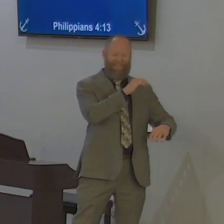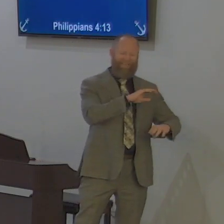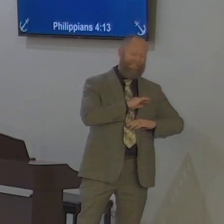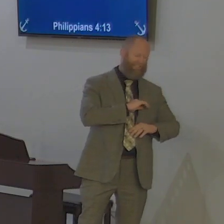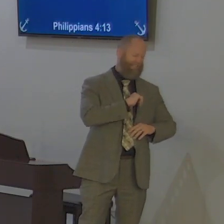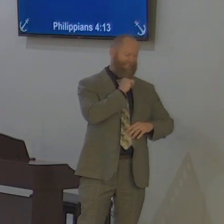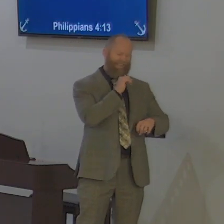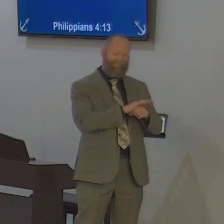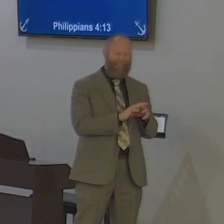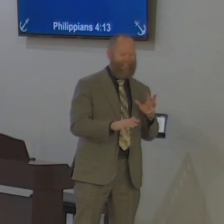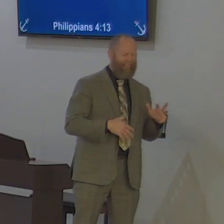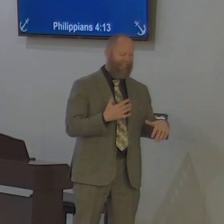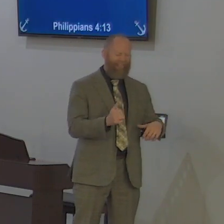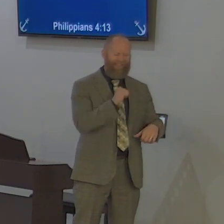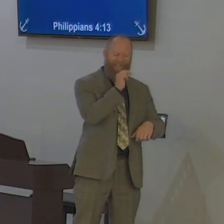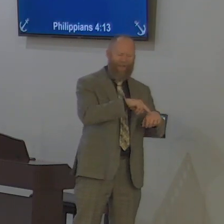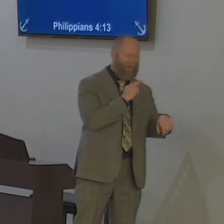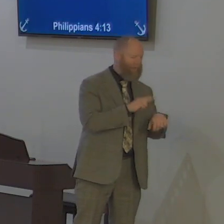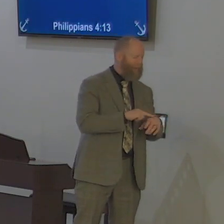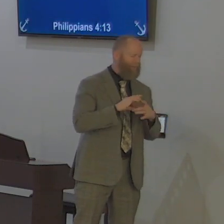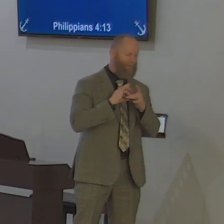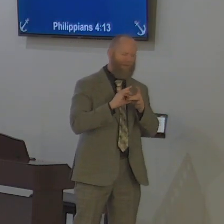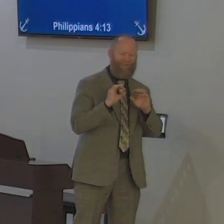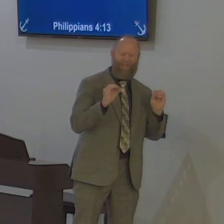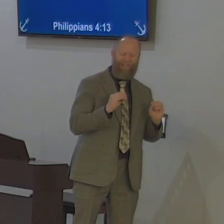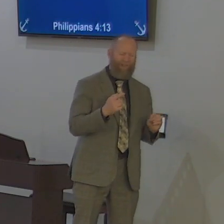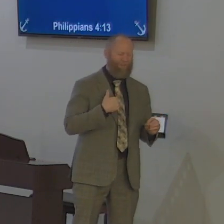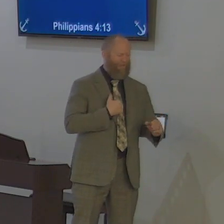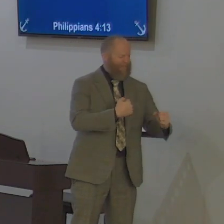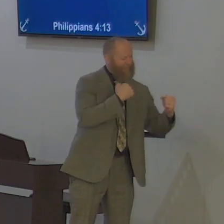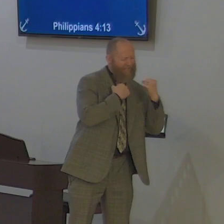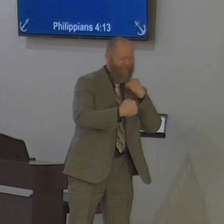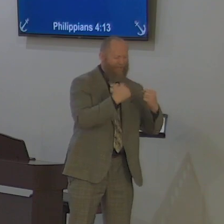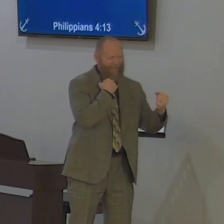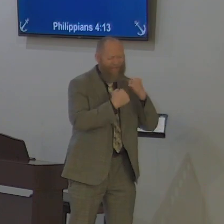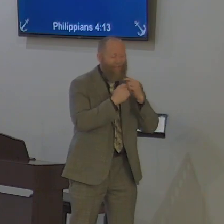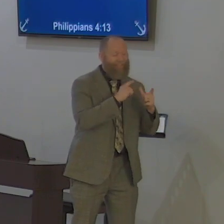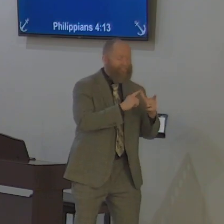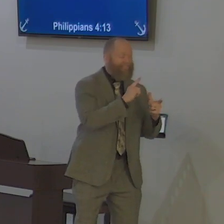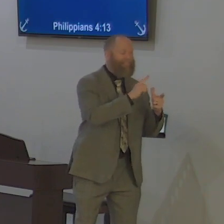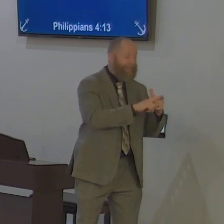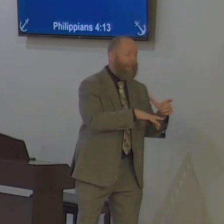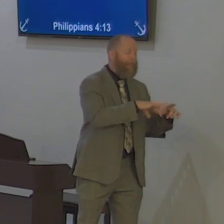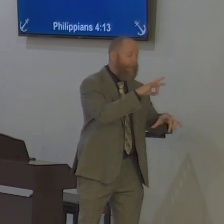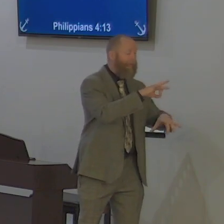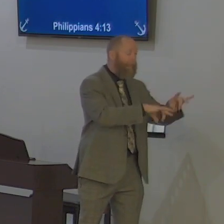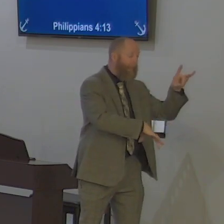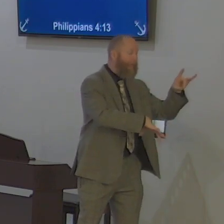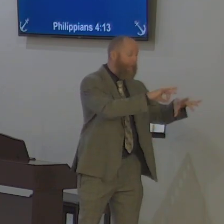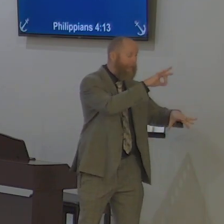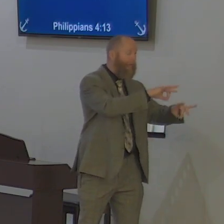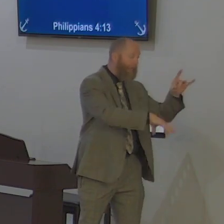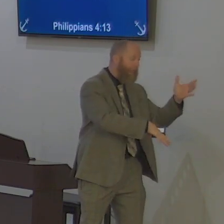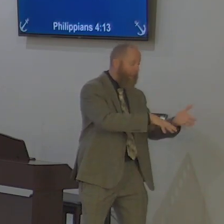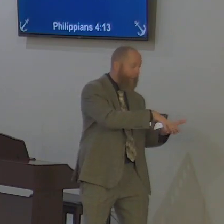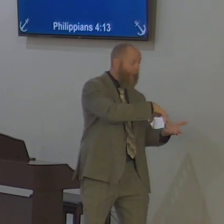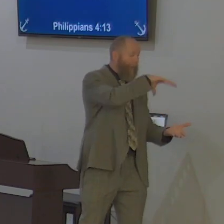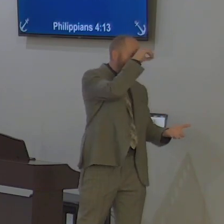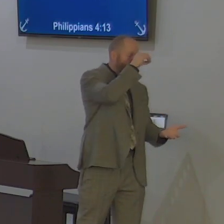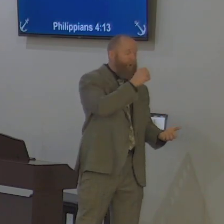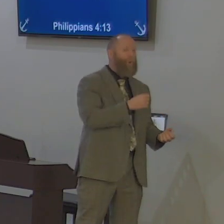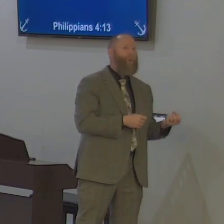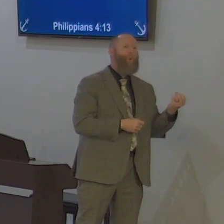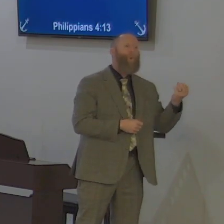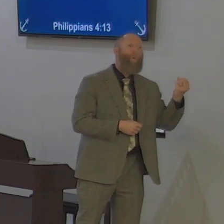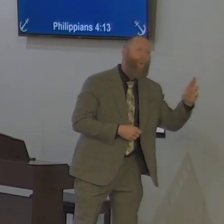You'll have to be abnormal in your relationship with God. You'll have to be unsatisfied by Jesus Christ. You'll have to be looking for